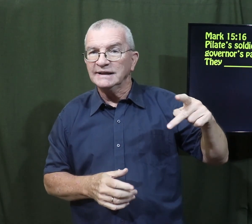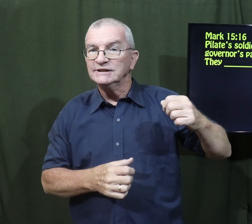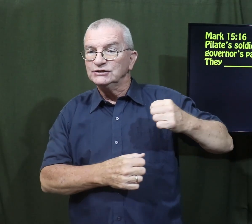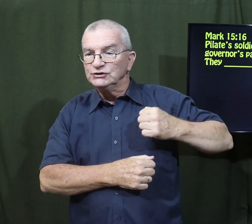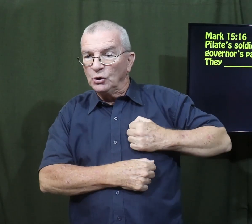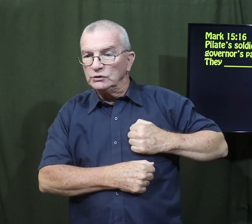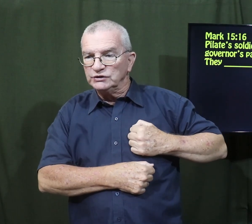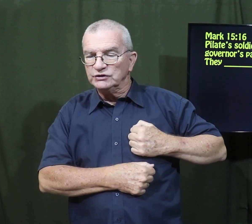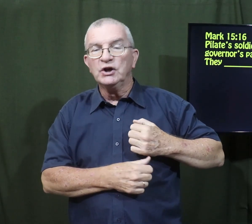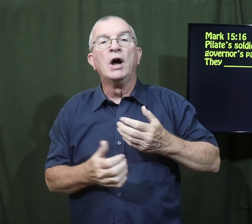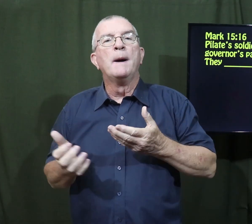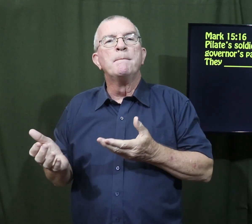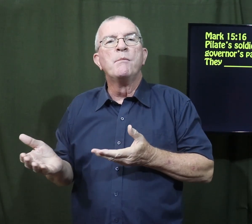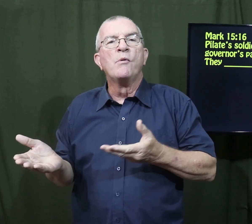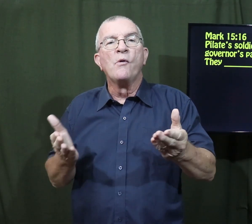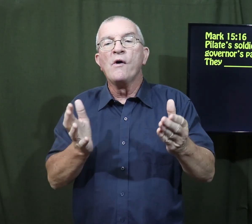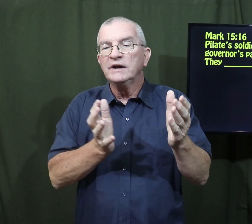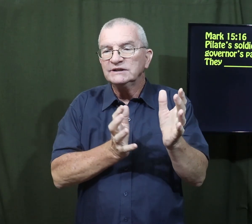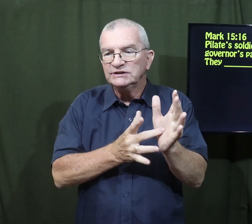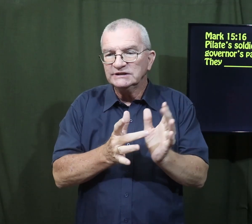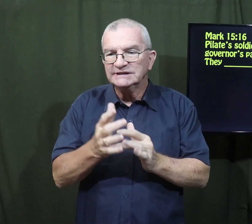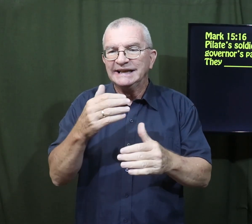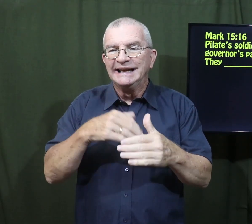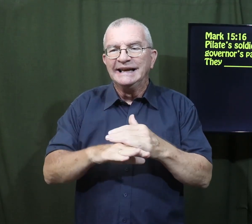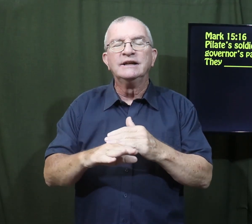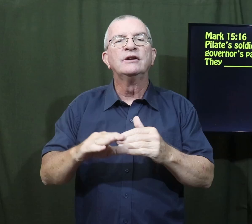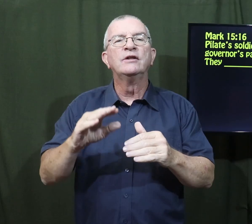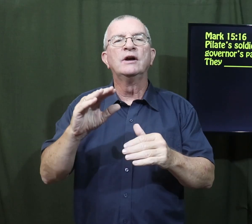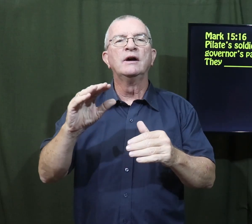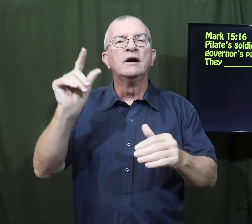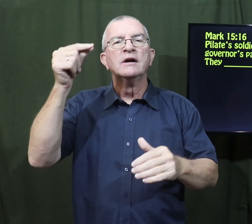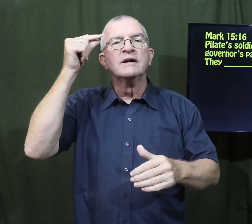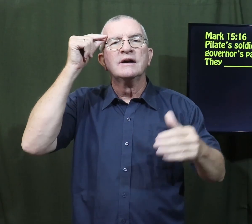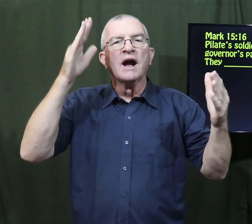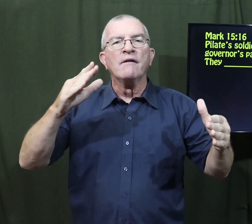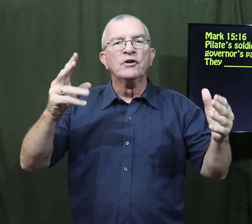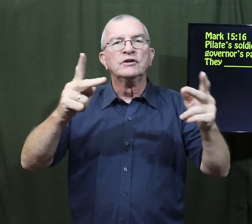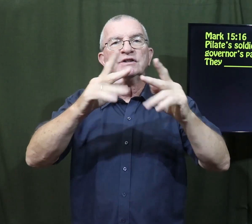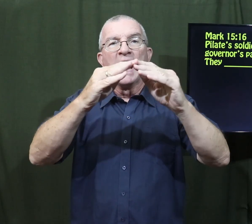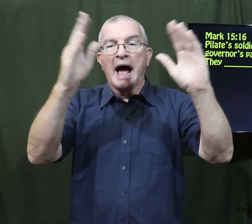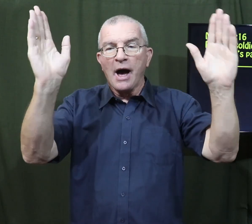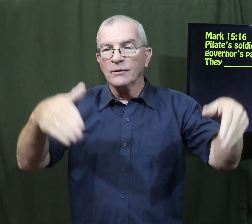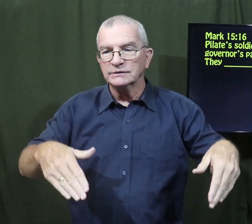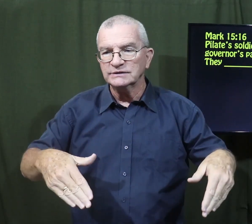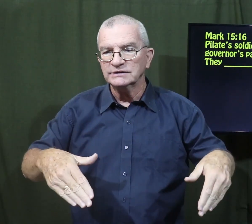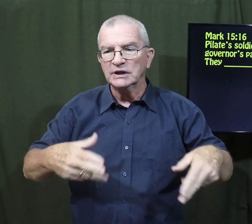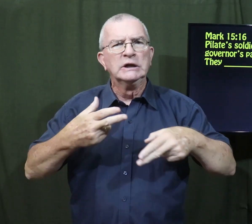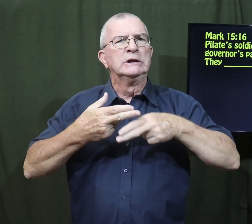Pilate's soldiers took Jesus into the governor's palace,